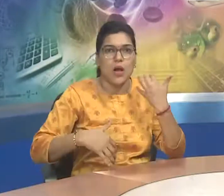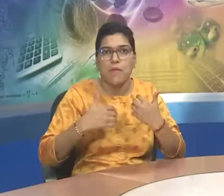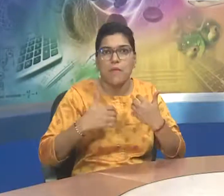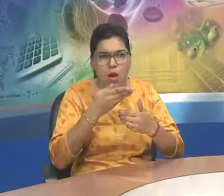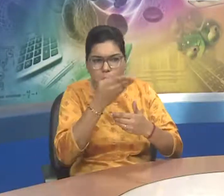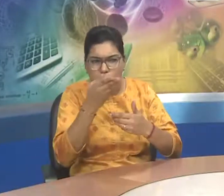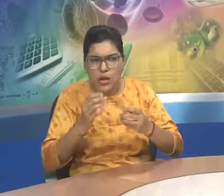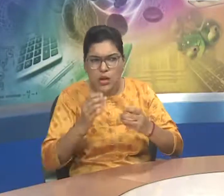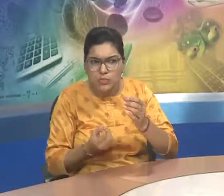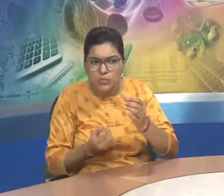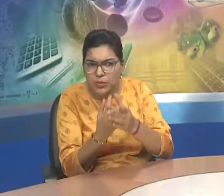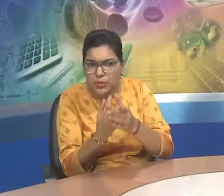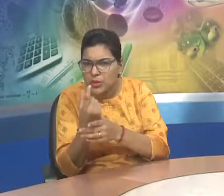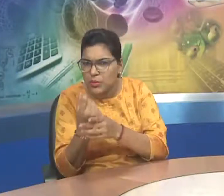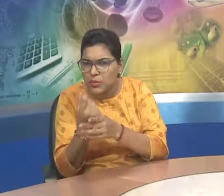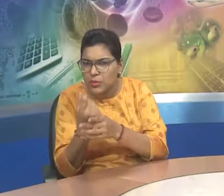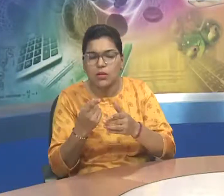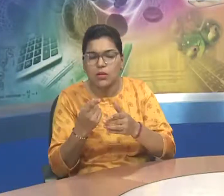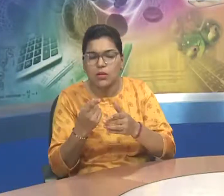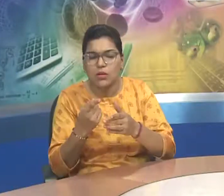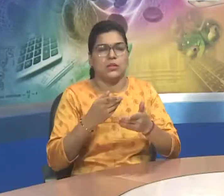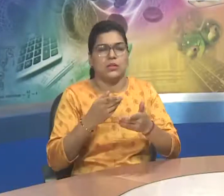TB, that is